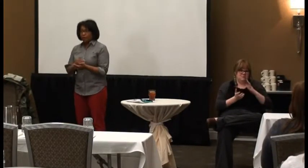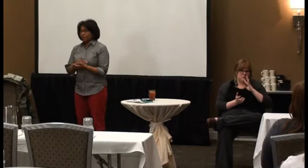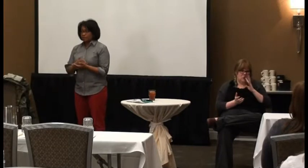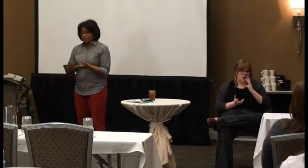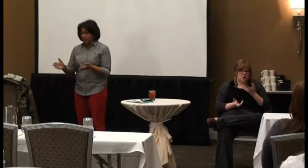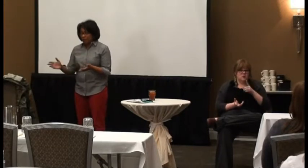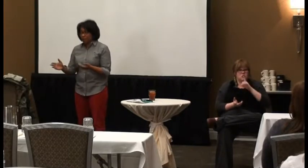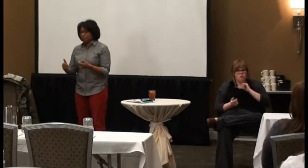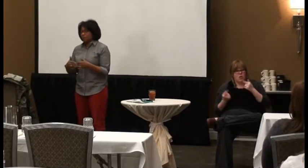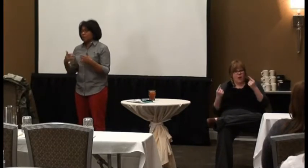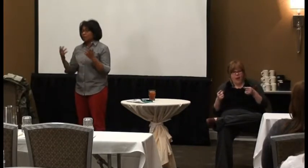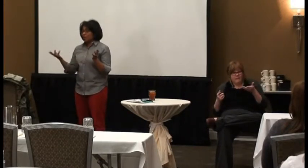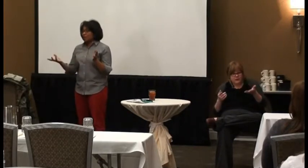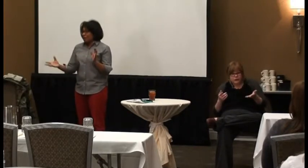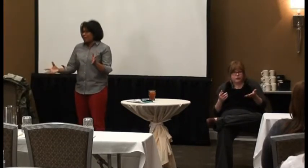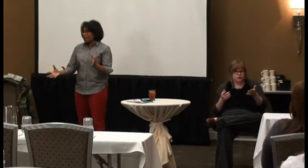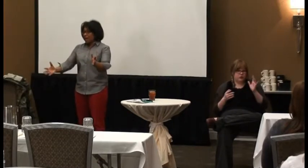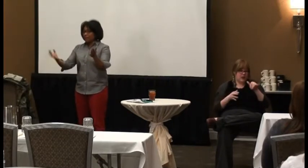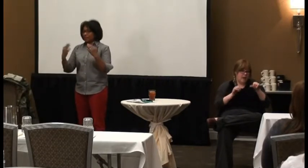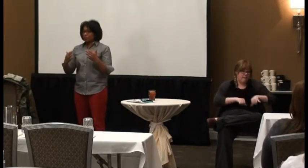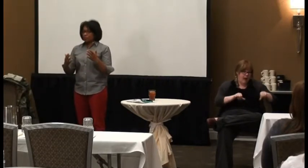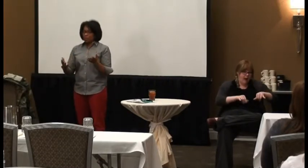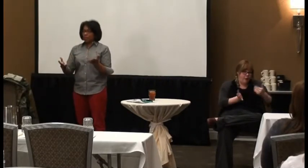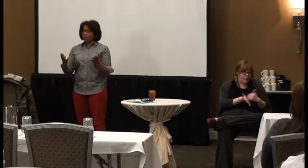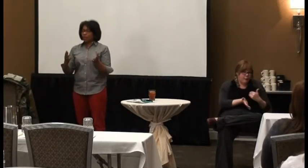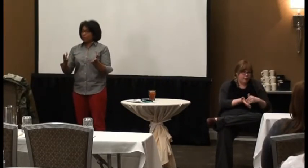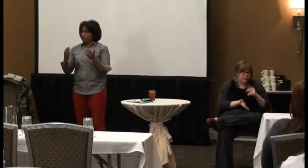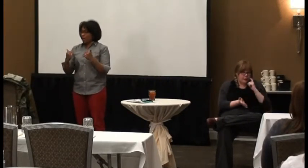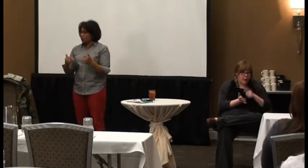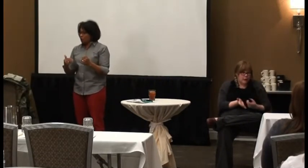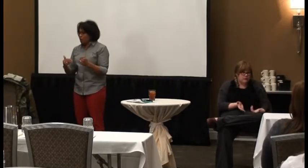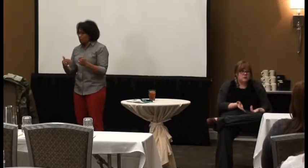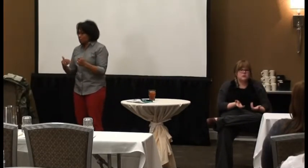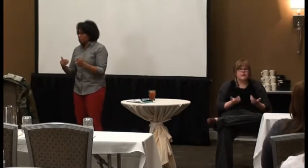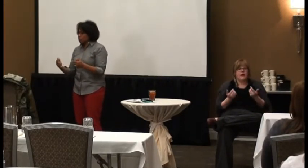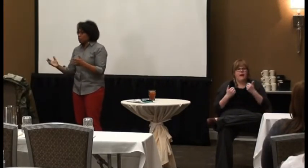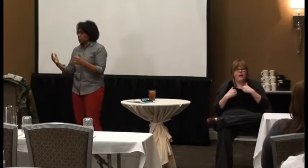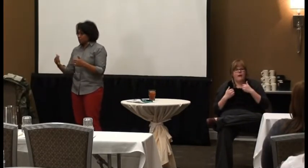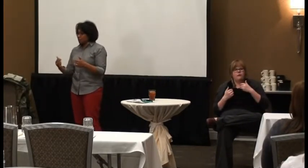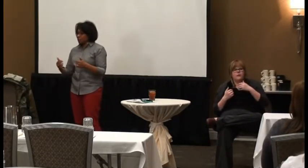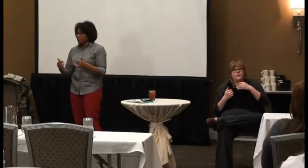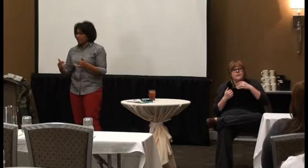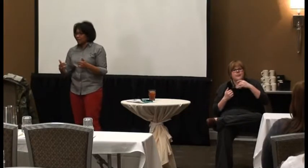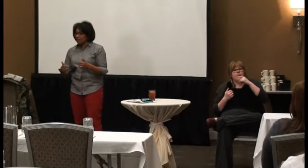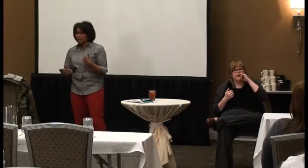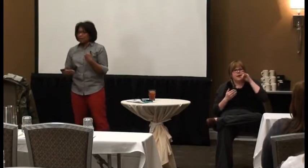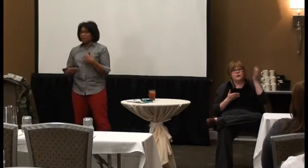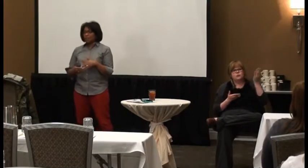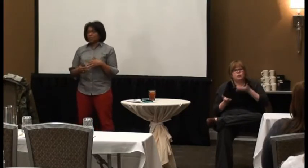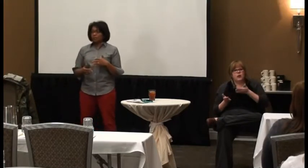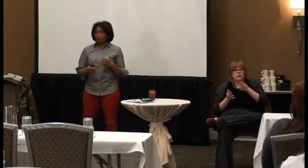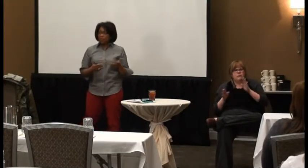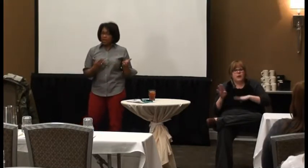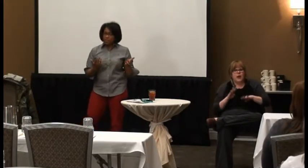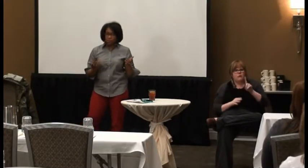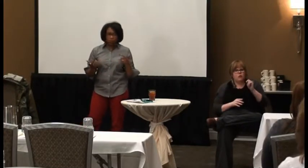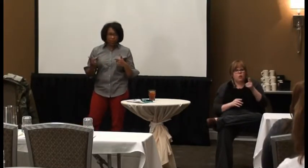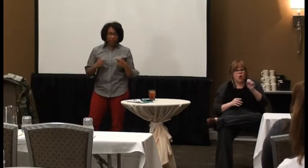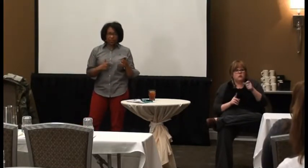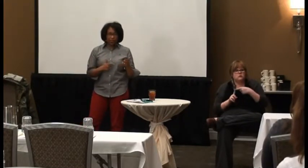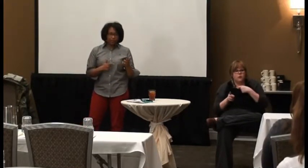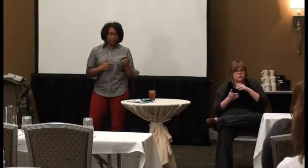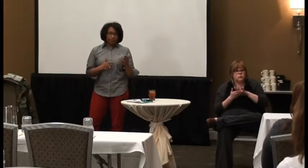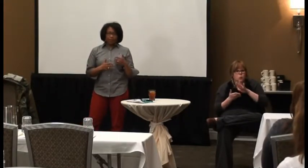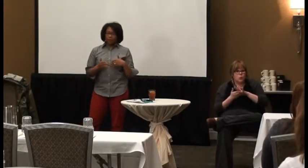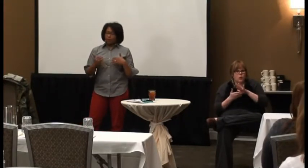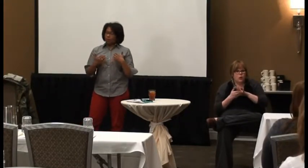happened here? Is this a pattern that you're seeing? So I have kids who they'll bring in their behavior log from school and different things like that. But the communication